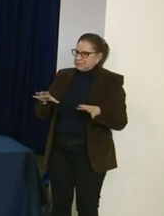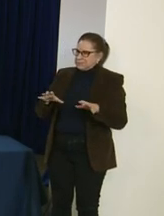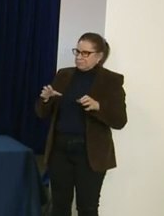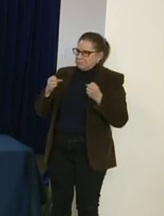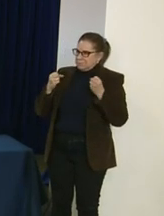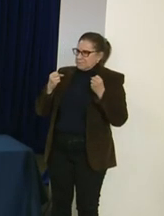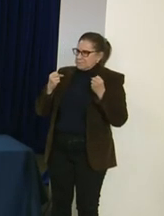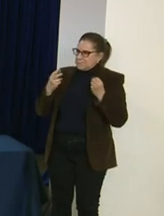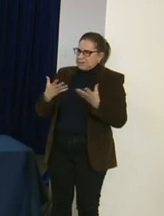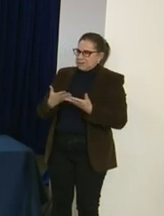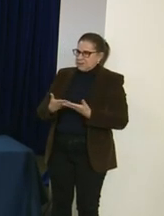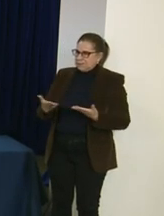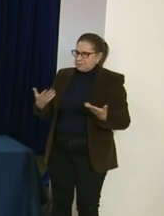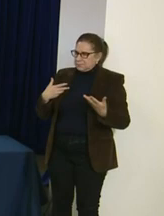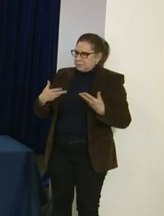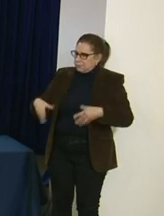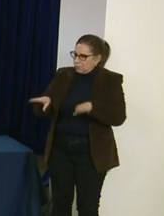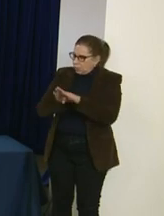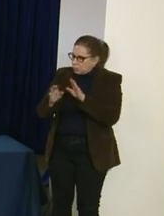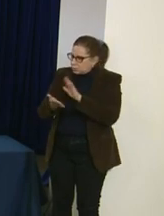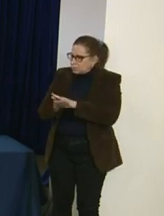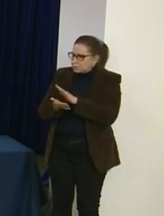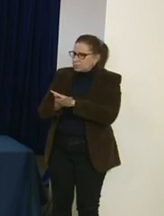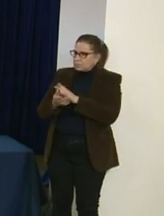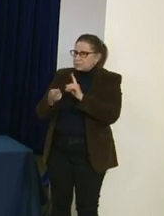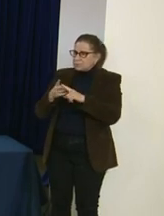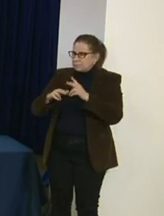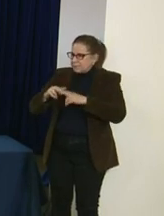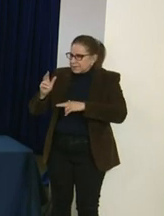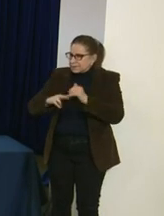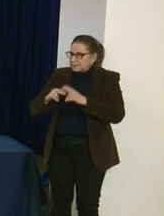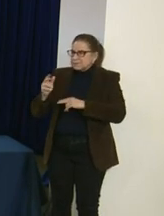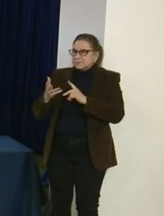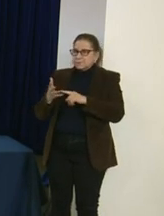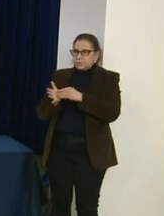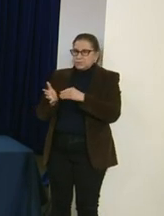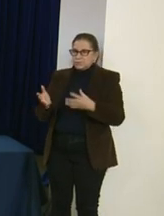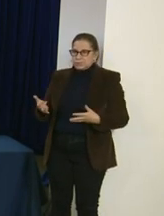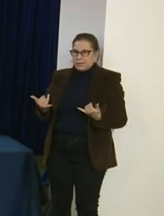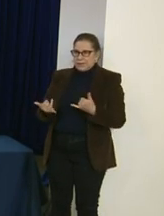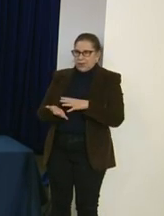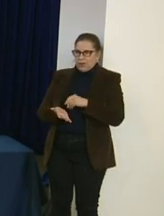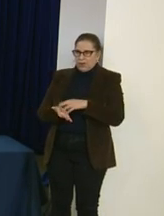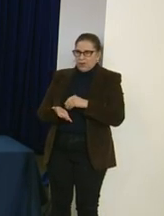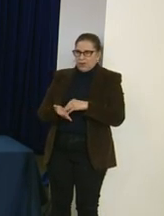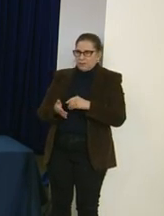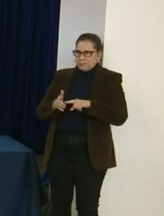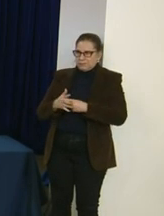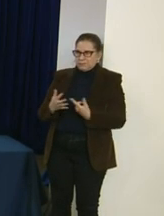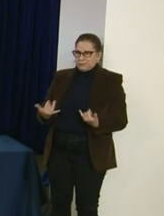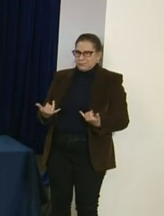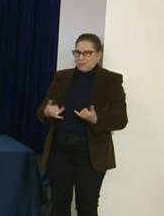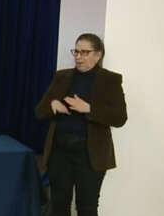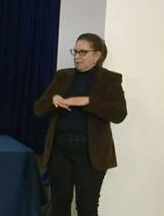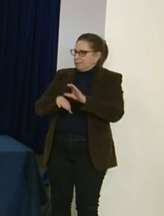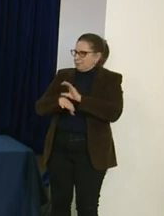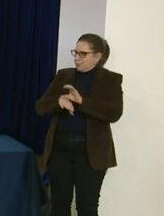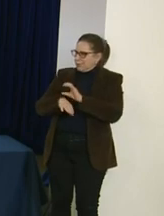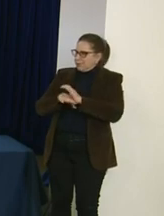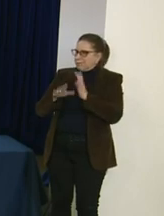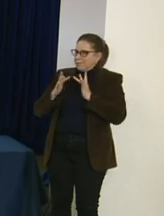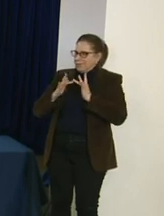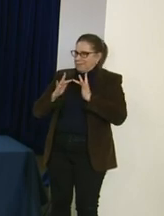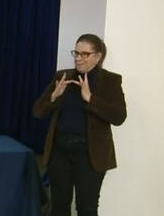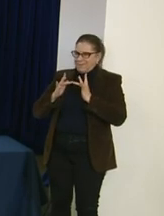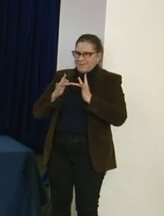buildings, and our students started distant learning today. We've had a mass gathering prohibition for a couple